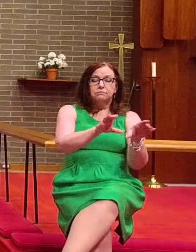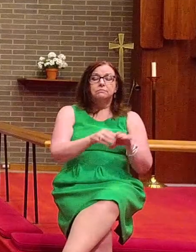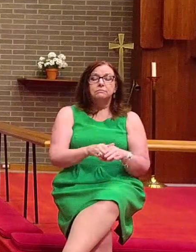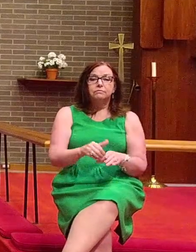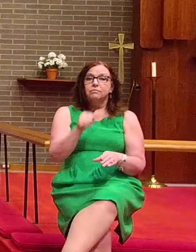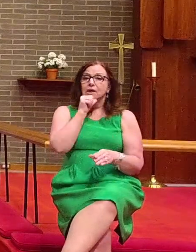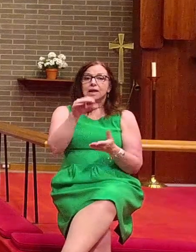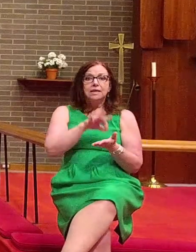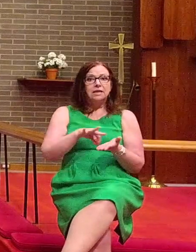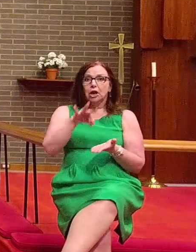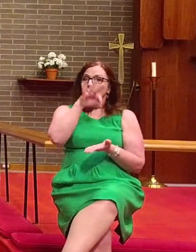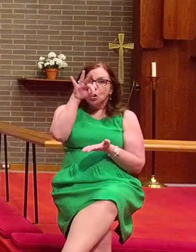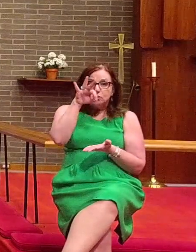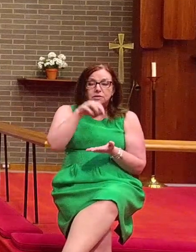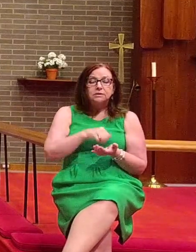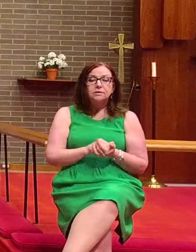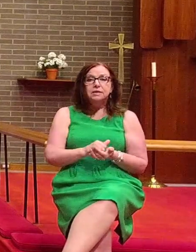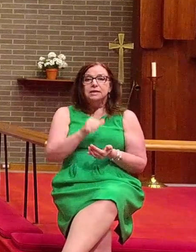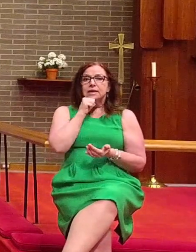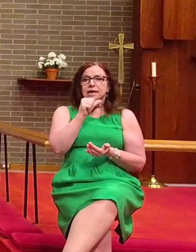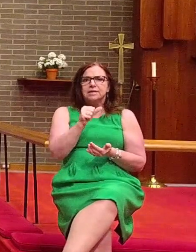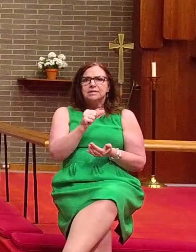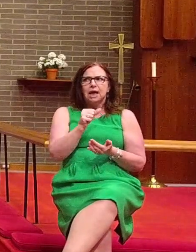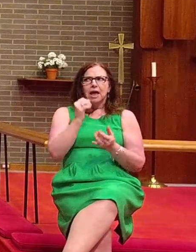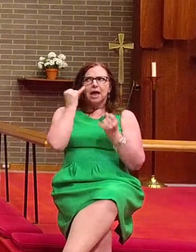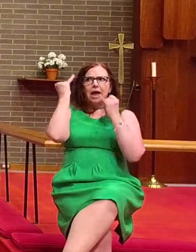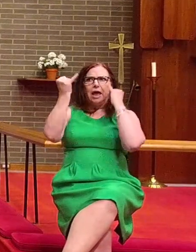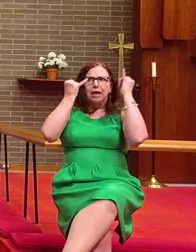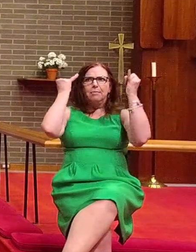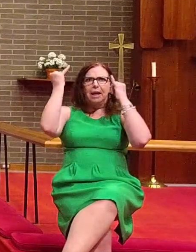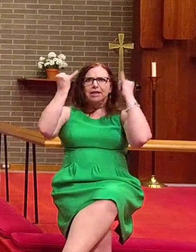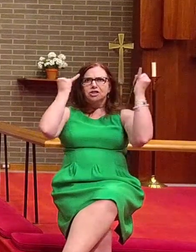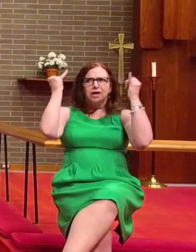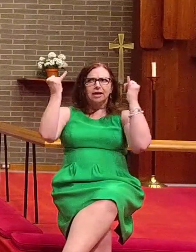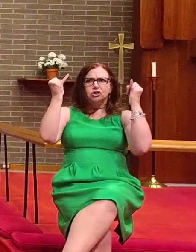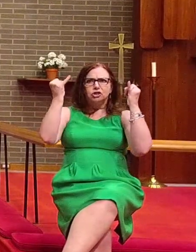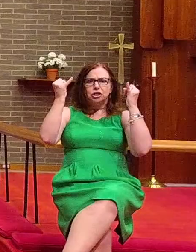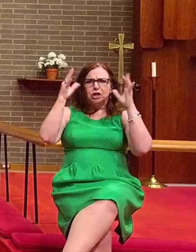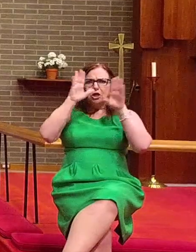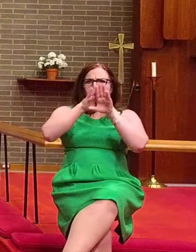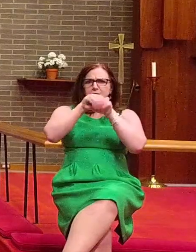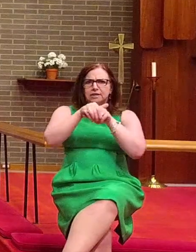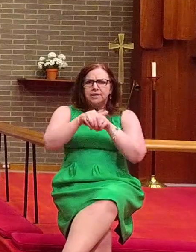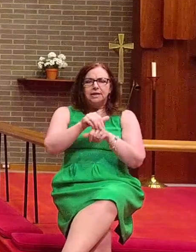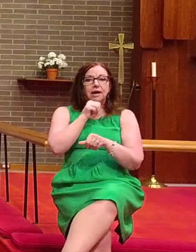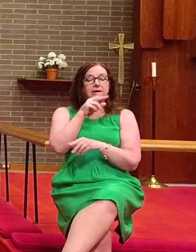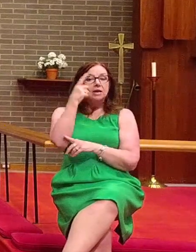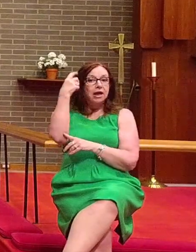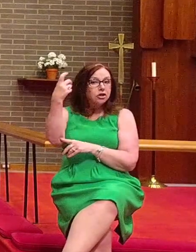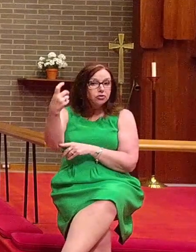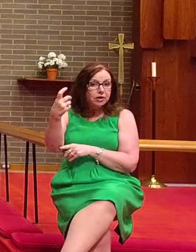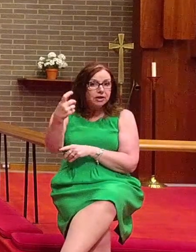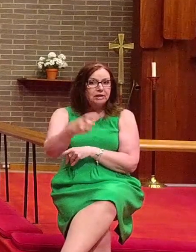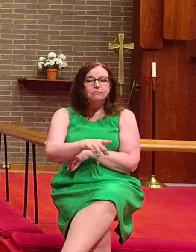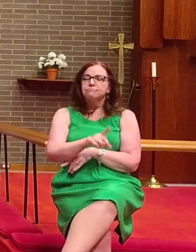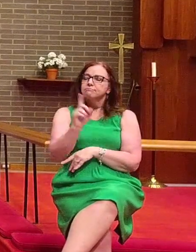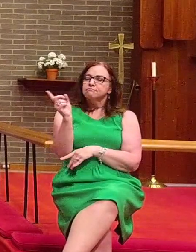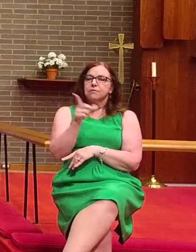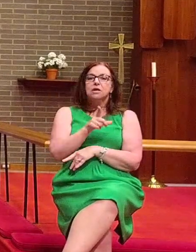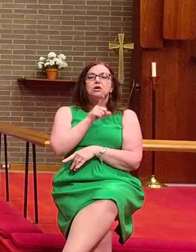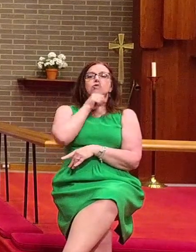a ghost. He's not a figment of your imagination. He's not a dream. He's a real